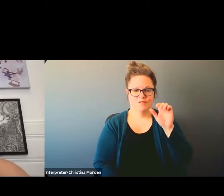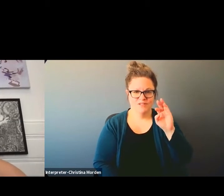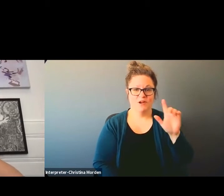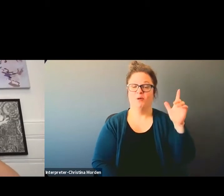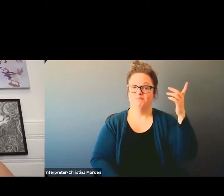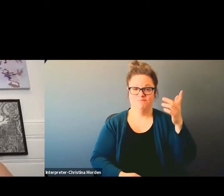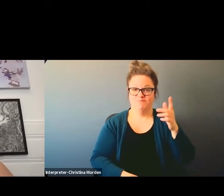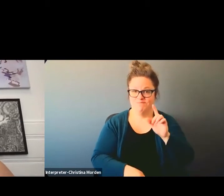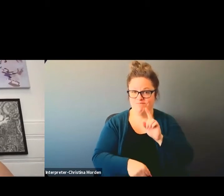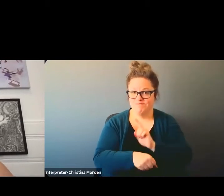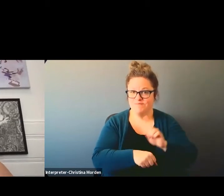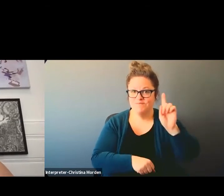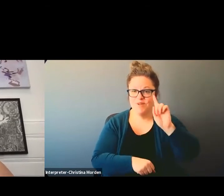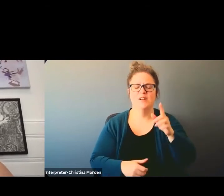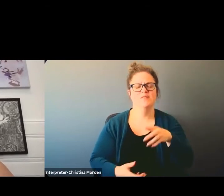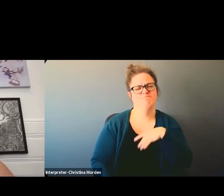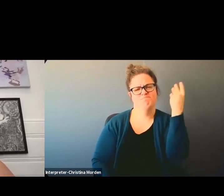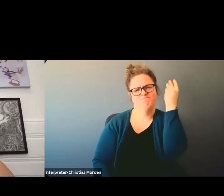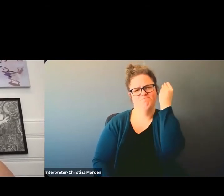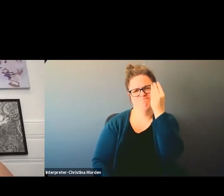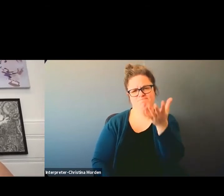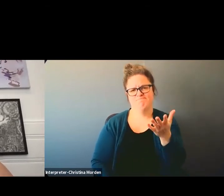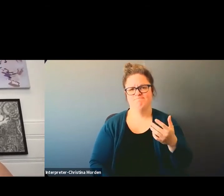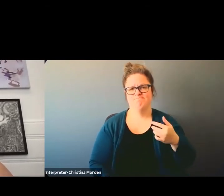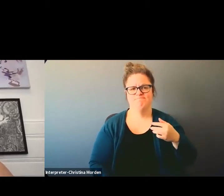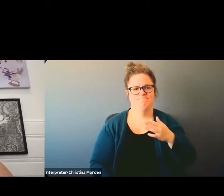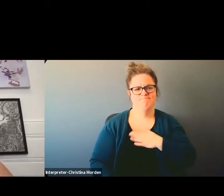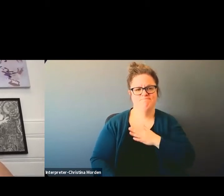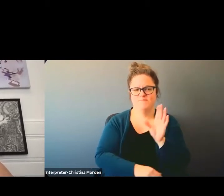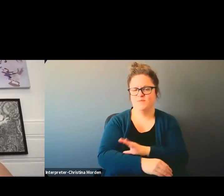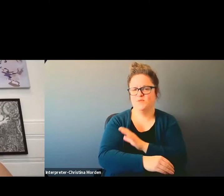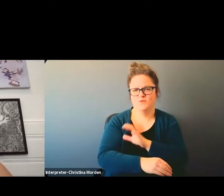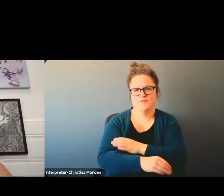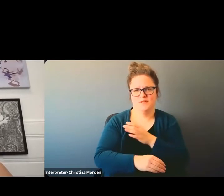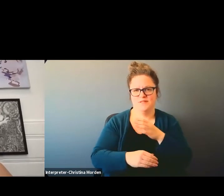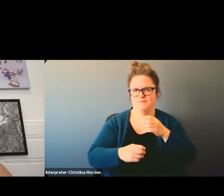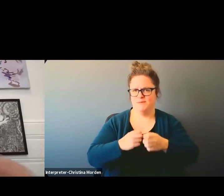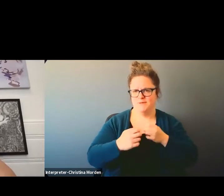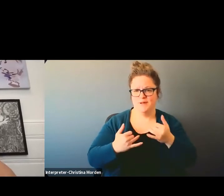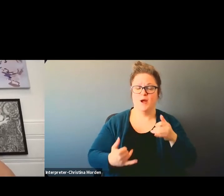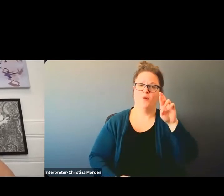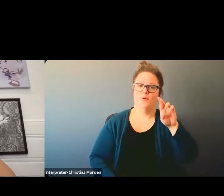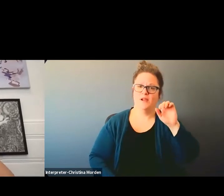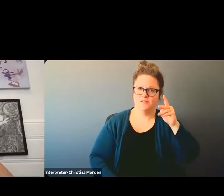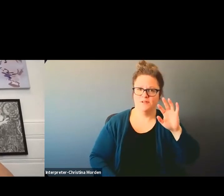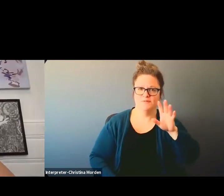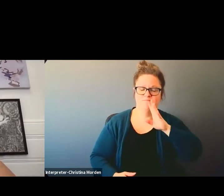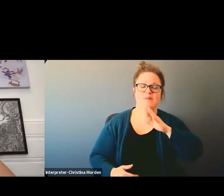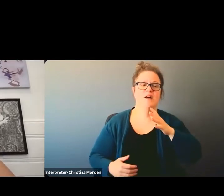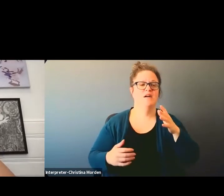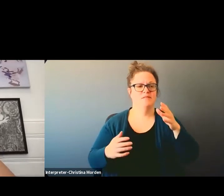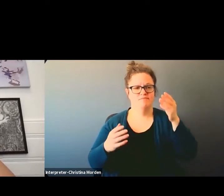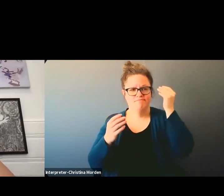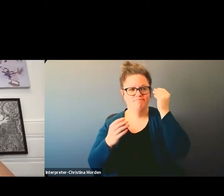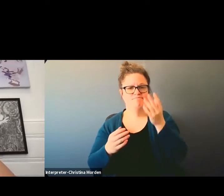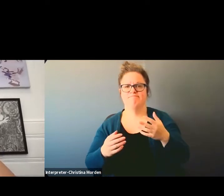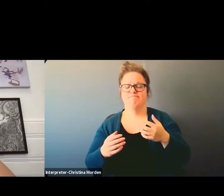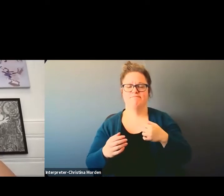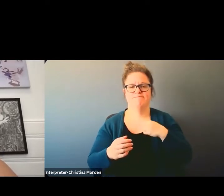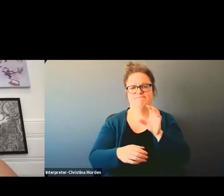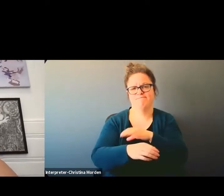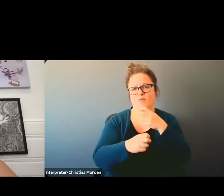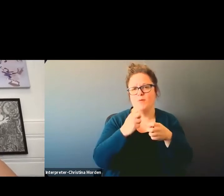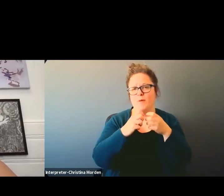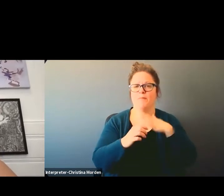Just so everybody knows, I'm having technical difficulties. This is Rachel speaking. My camera is not working for